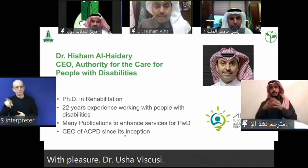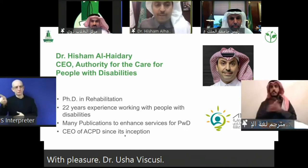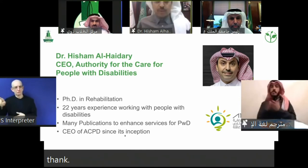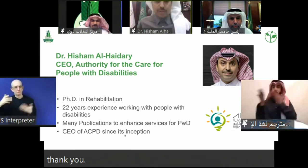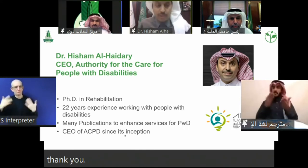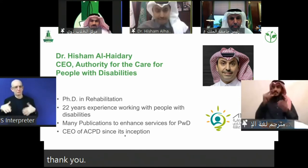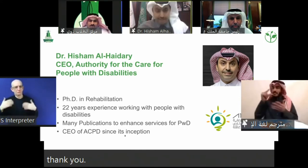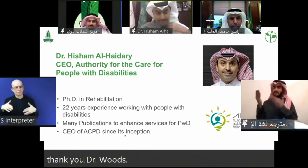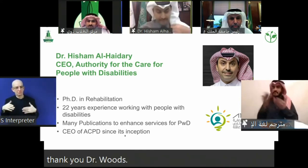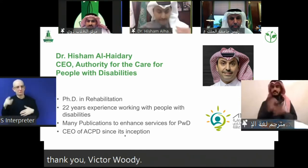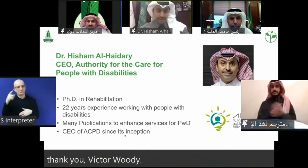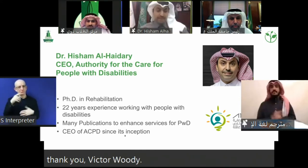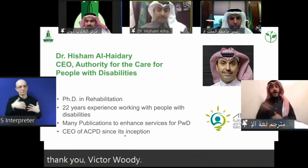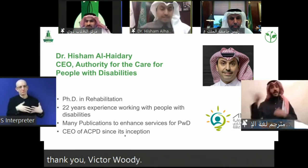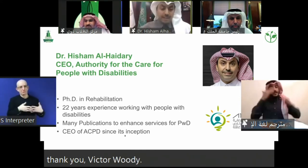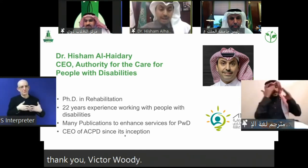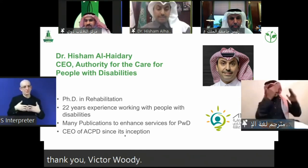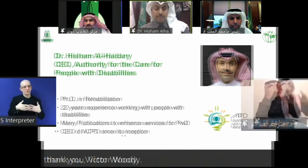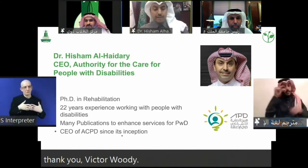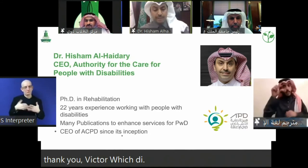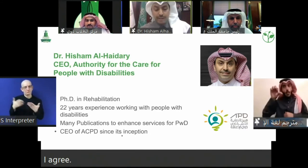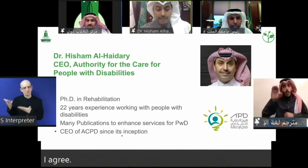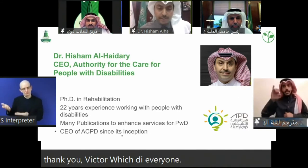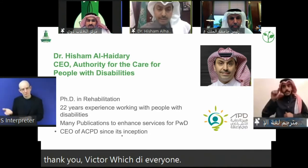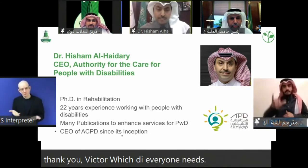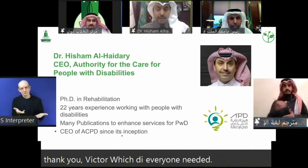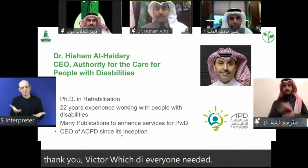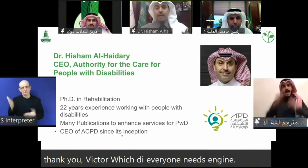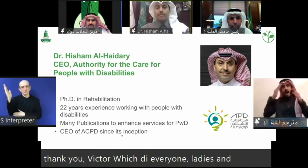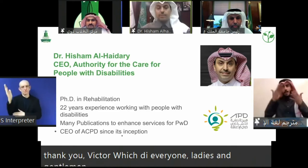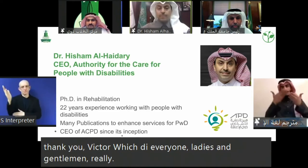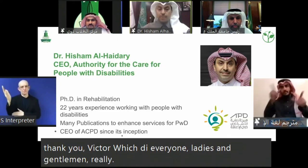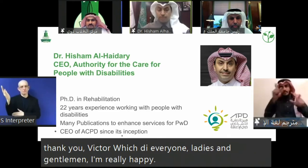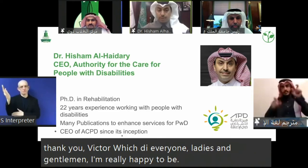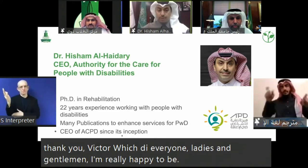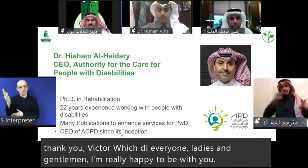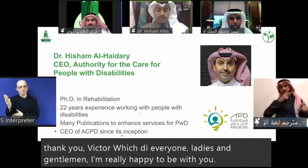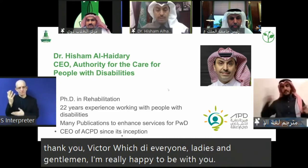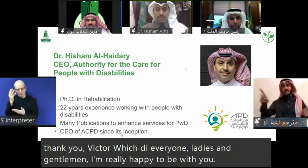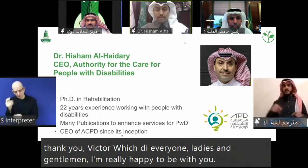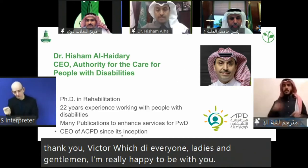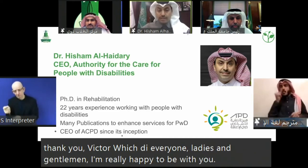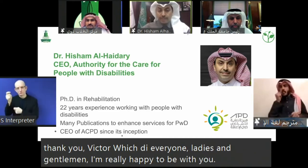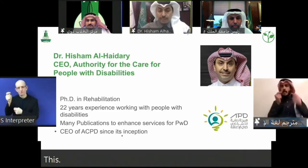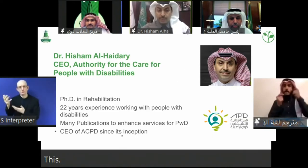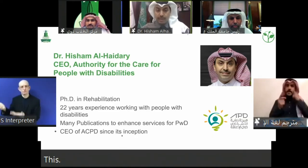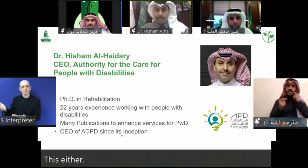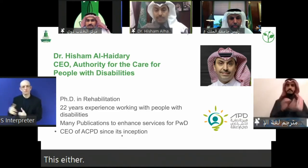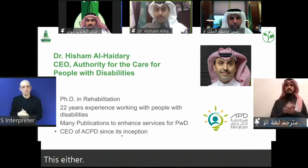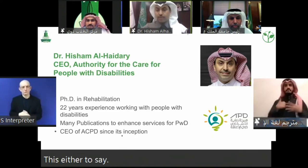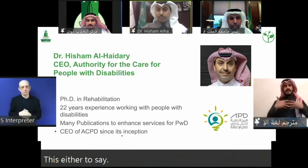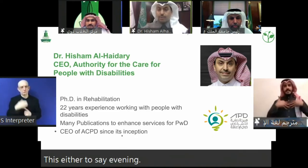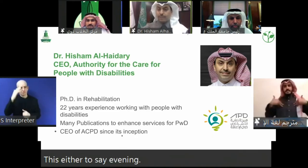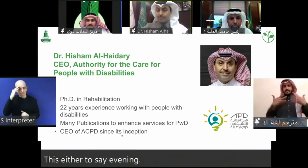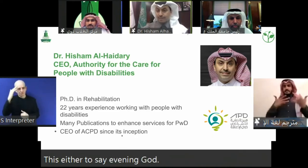Thank you, Dr. Wajdi. Hi, everyone, ladies and gentlemen. I'm really happy to be with you this either to say